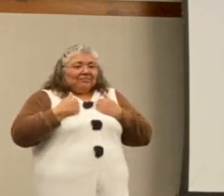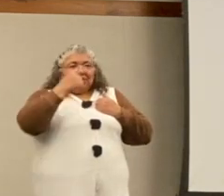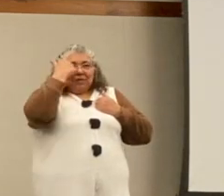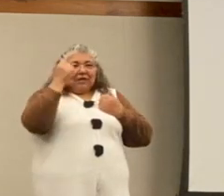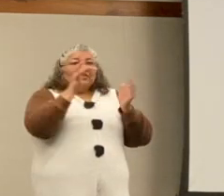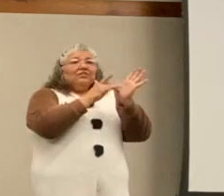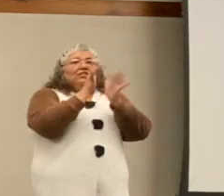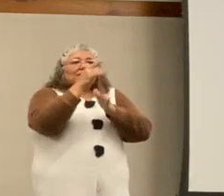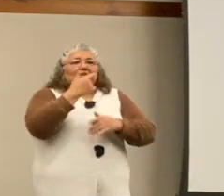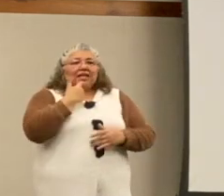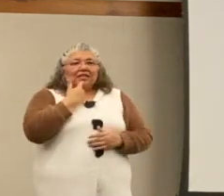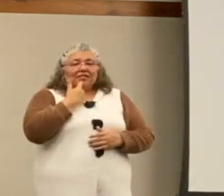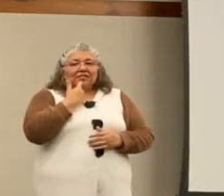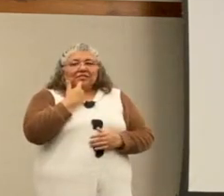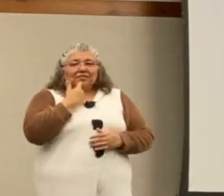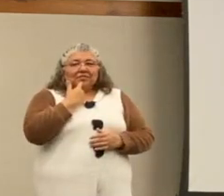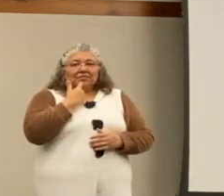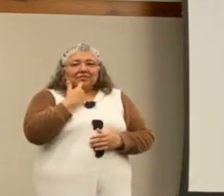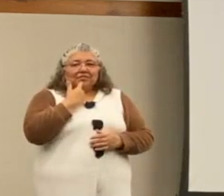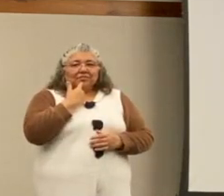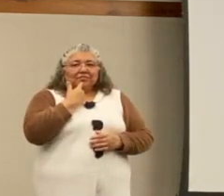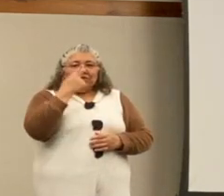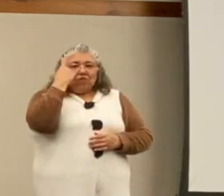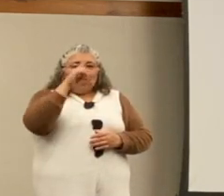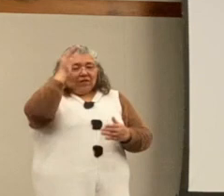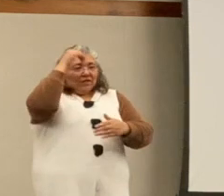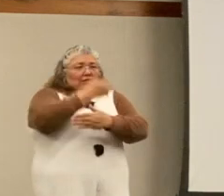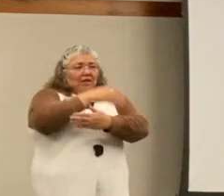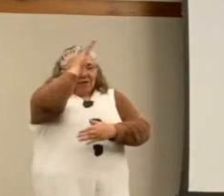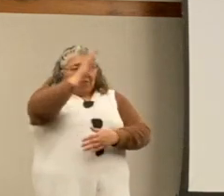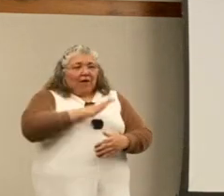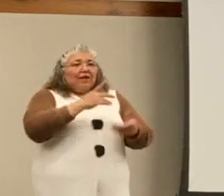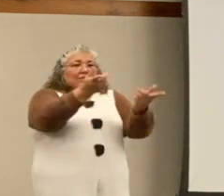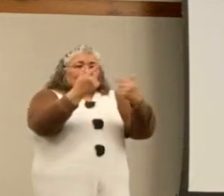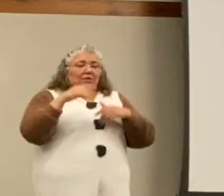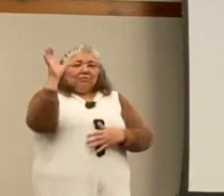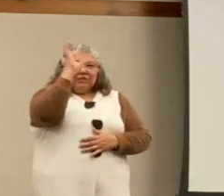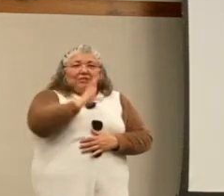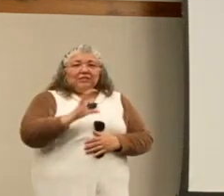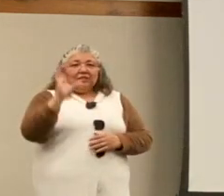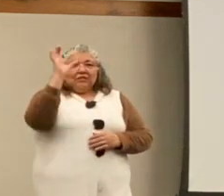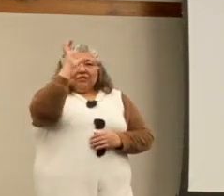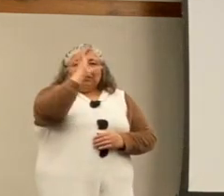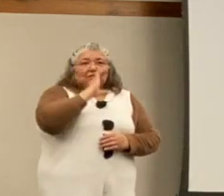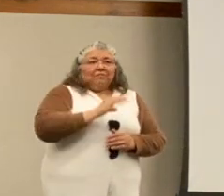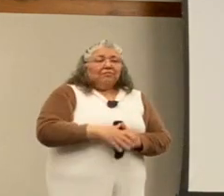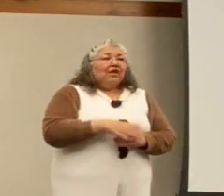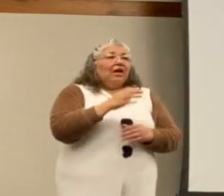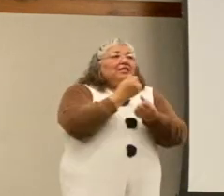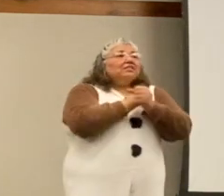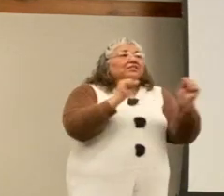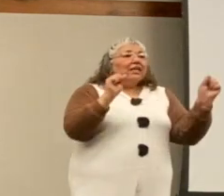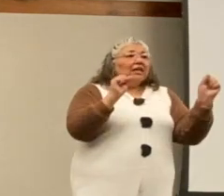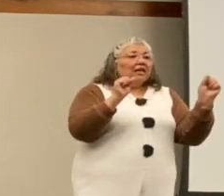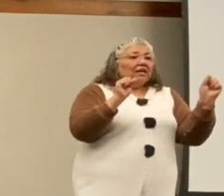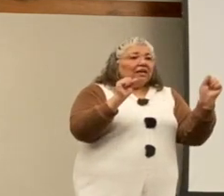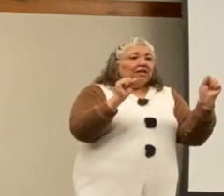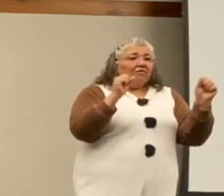Because Jesus says, "For the Son of Man has come to seek and save the